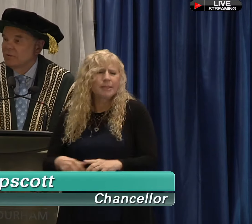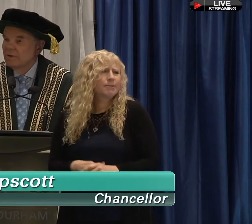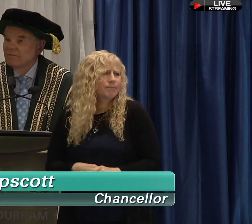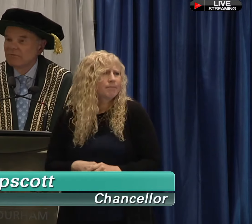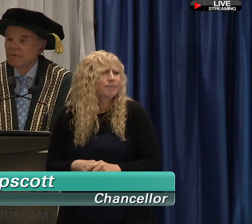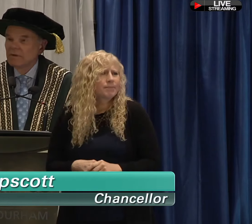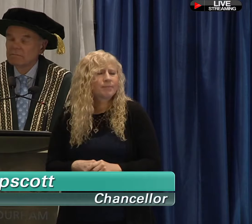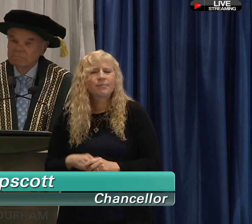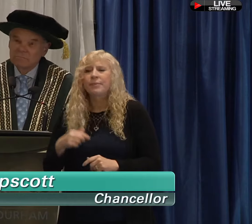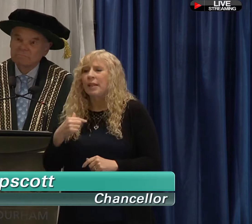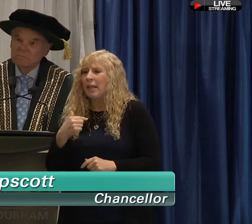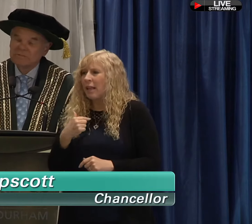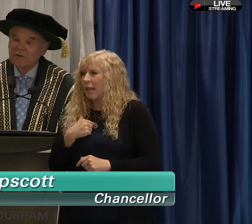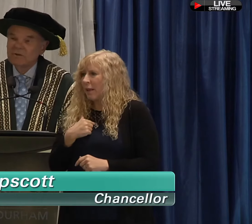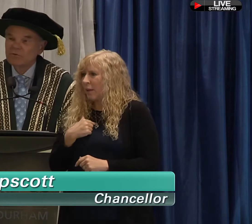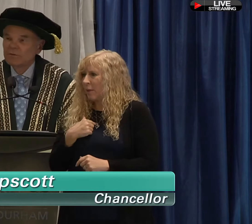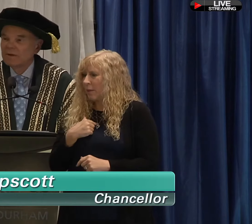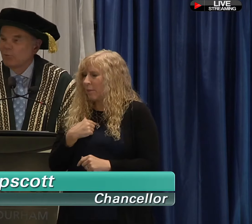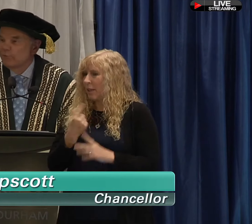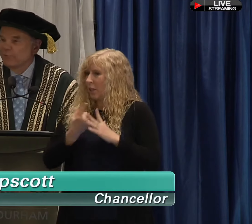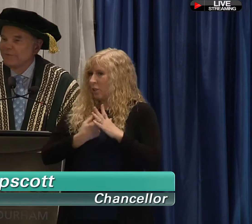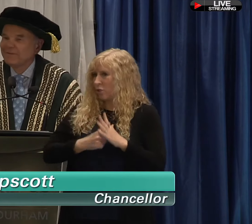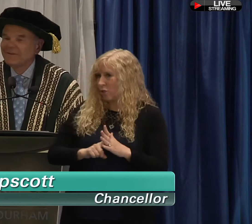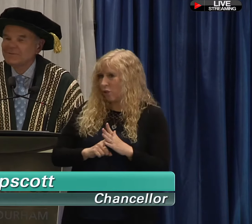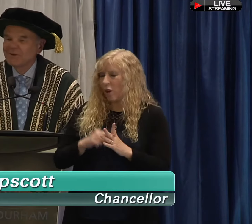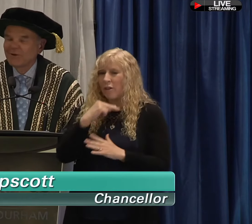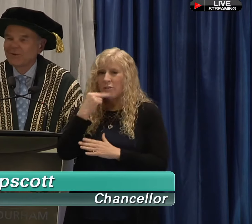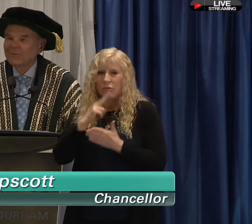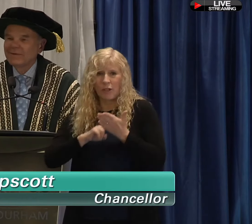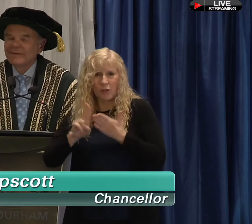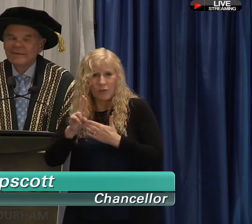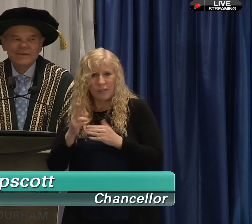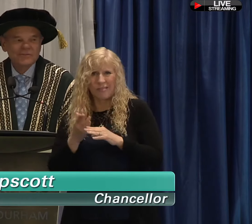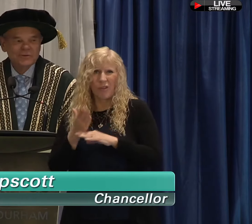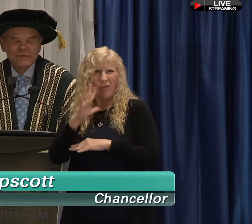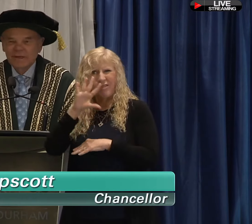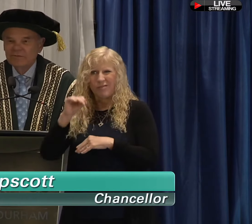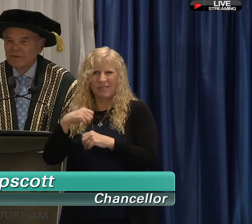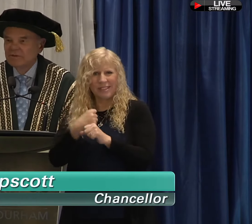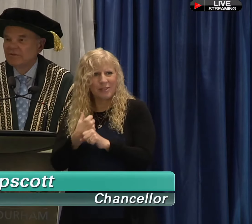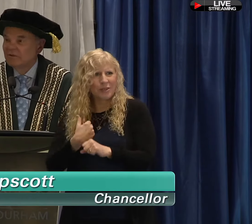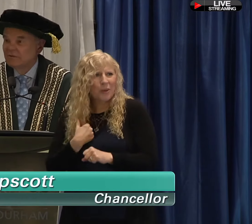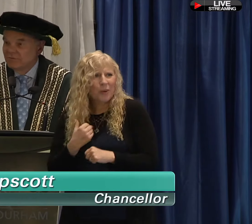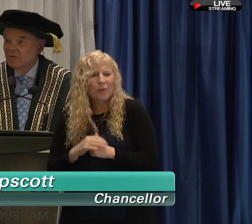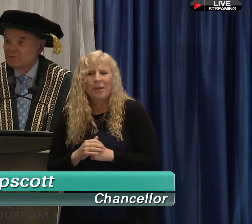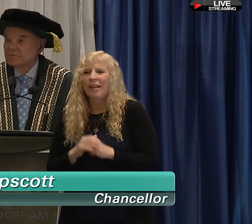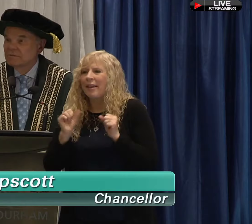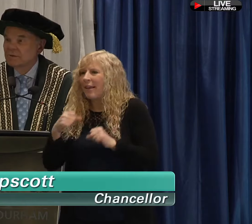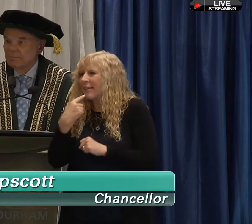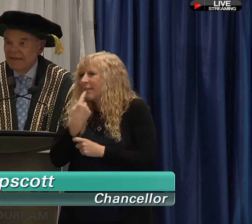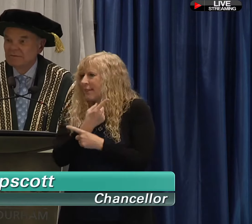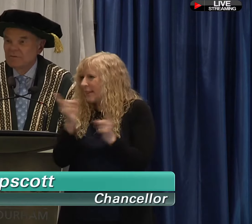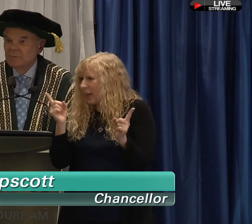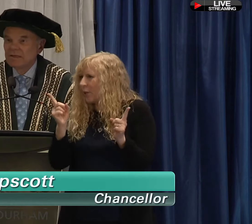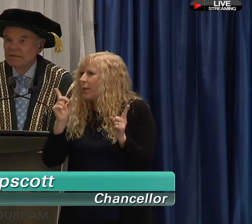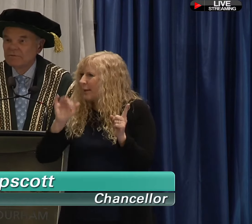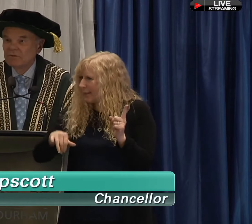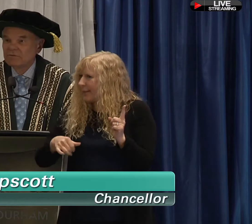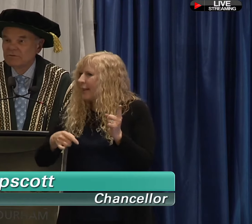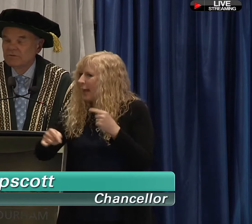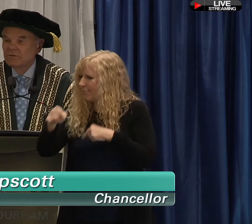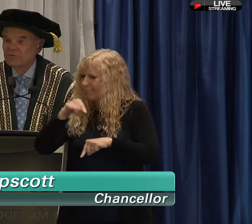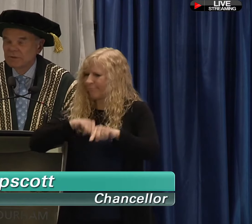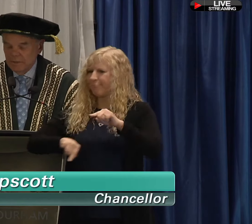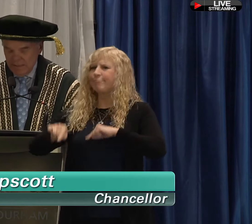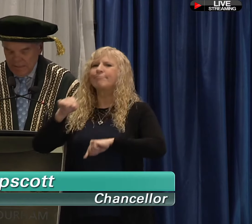having graduated or started at Trent over 50 years ago in its early days, I can tell you this goes back to the beginning of